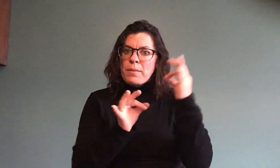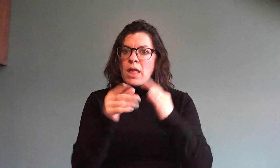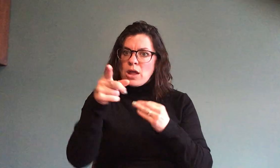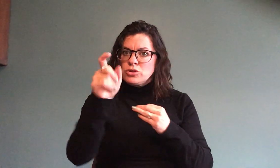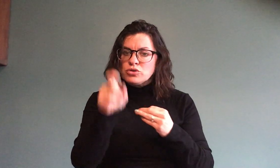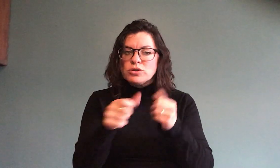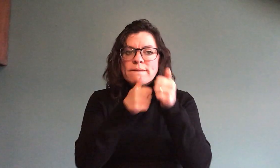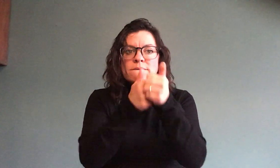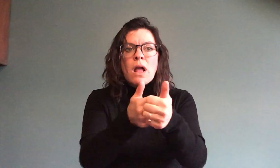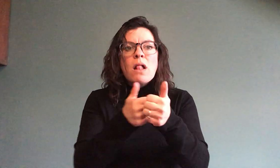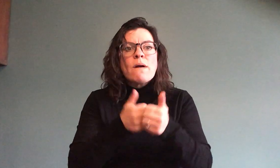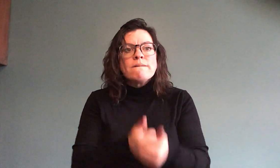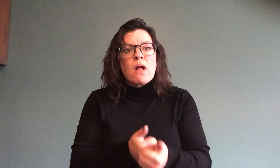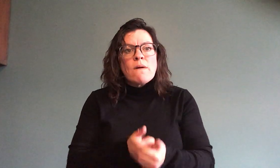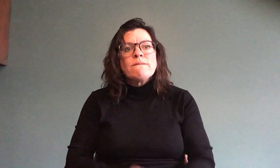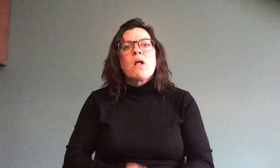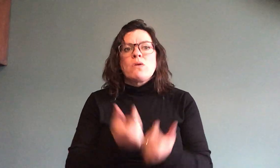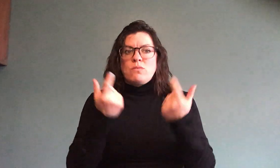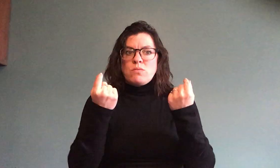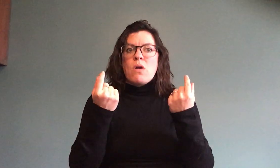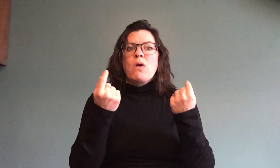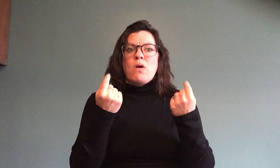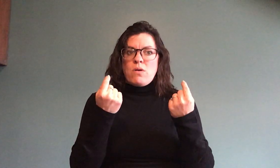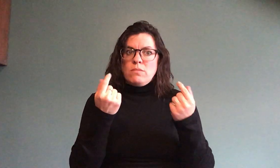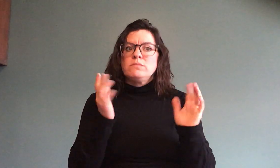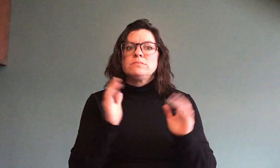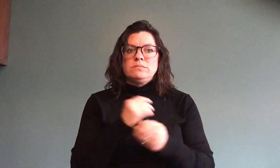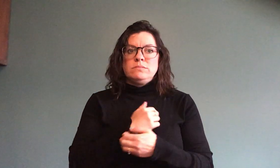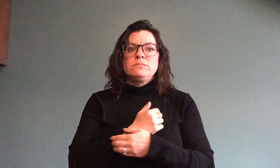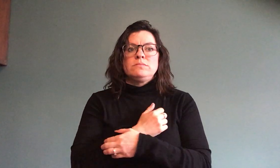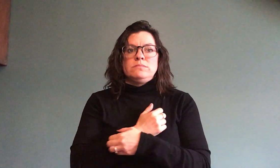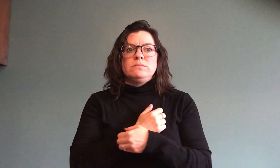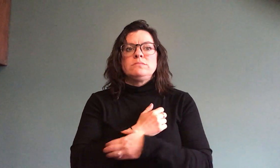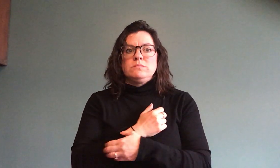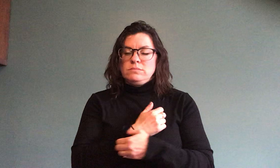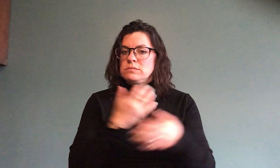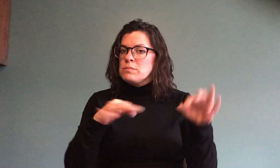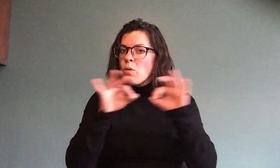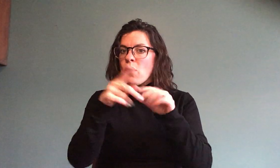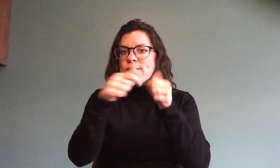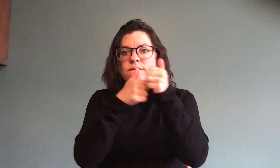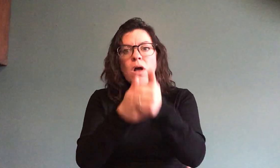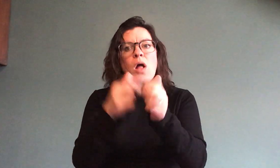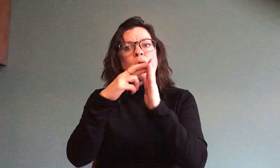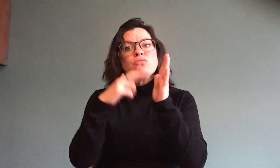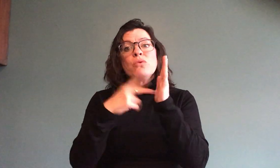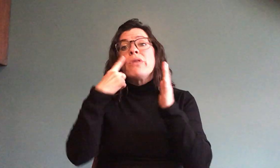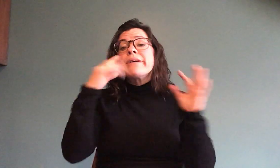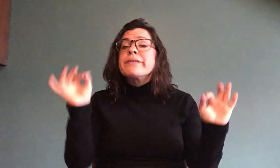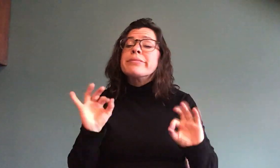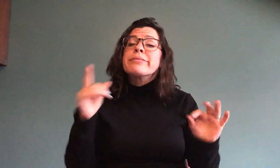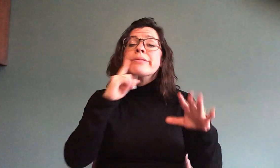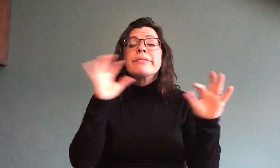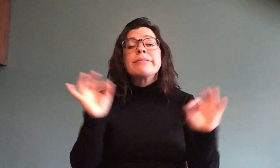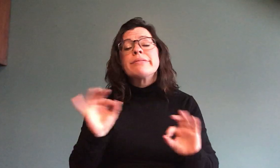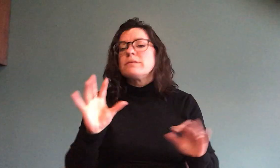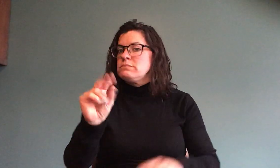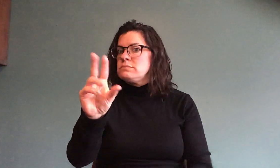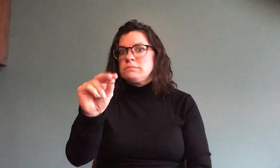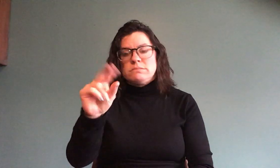vehicles. Okay, if a guy needed to run a front end loader